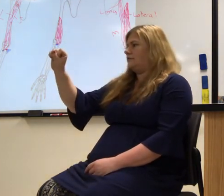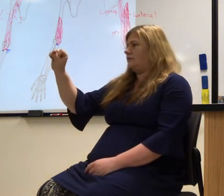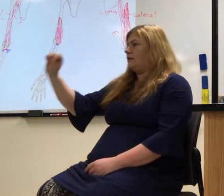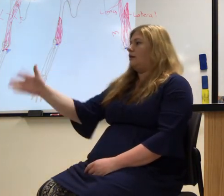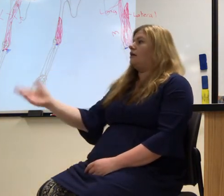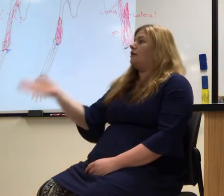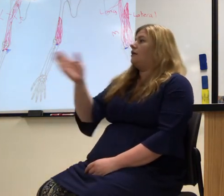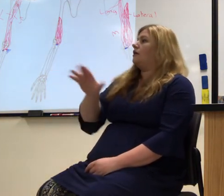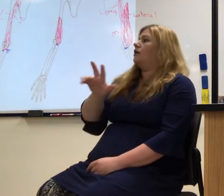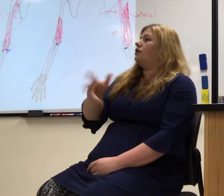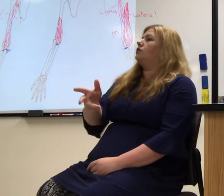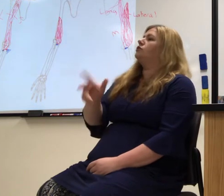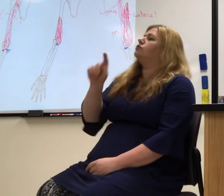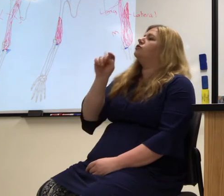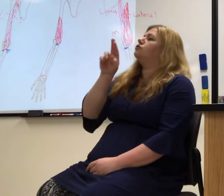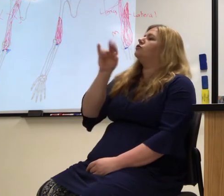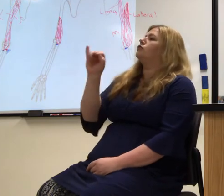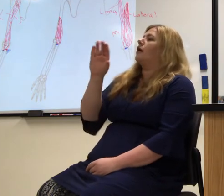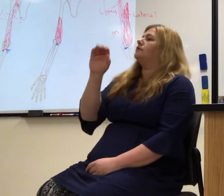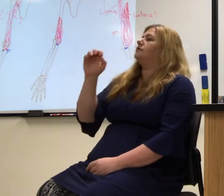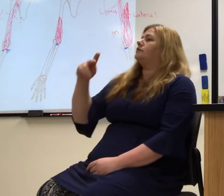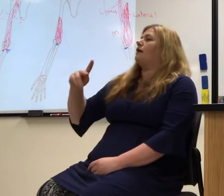And by the way,